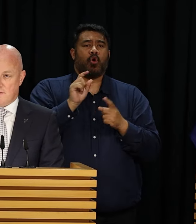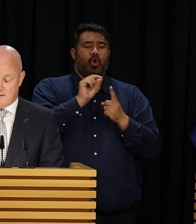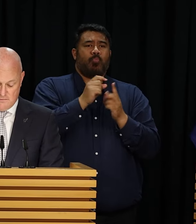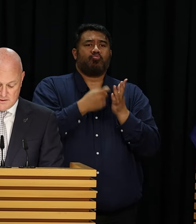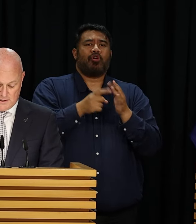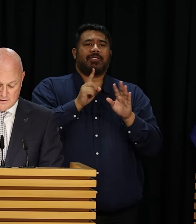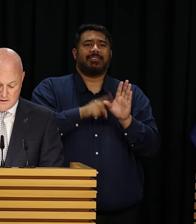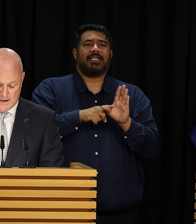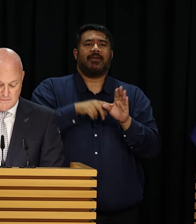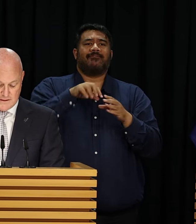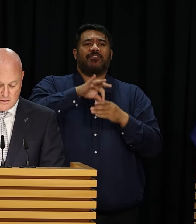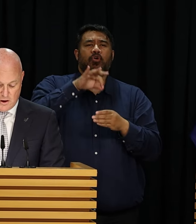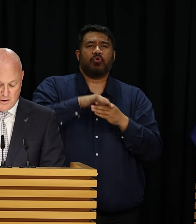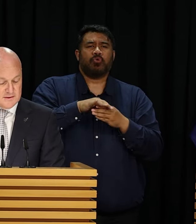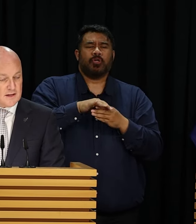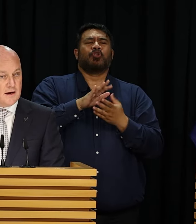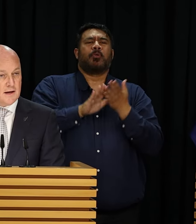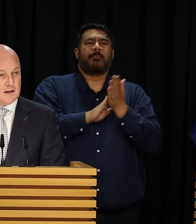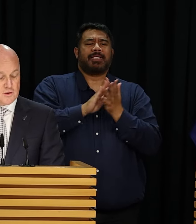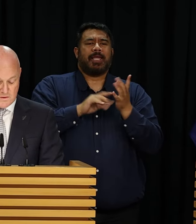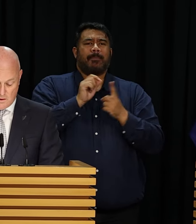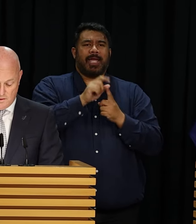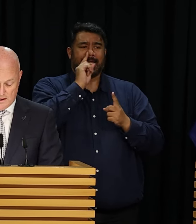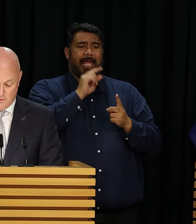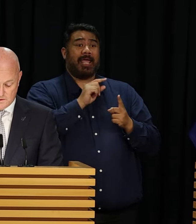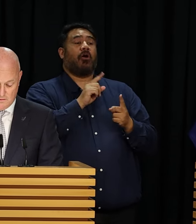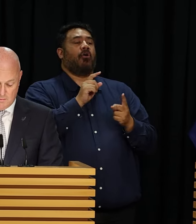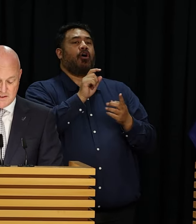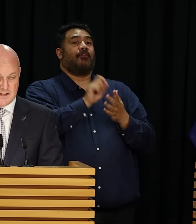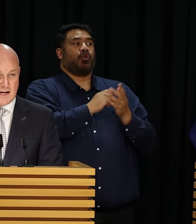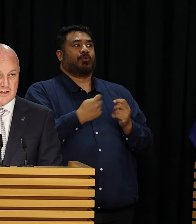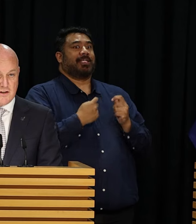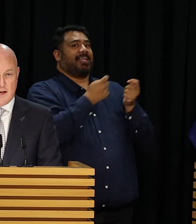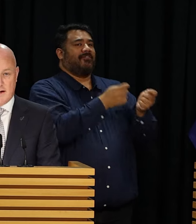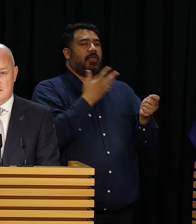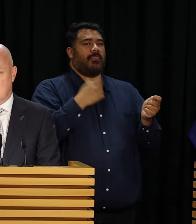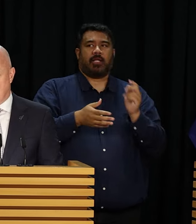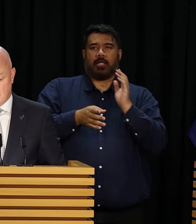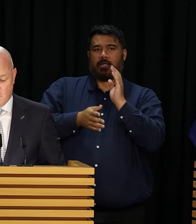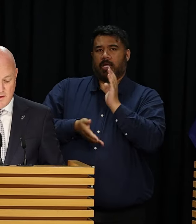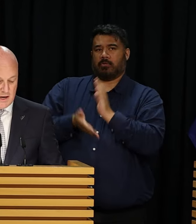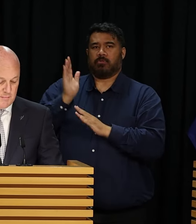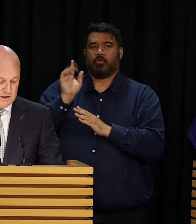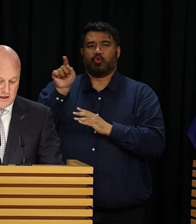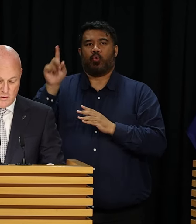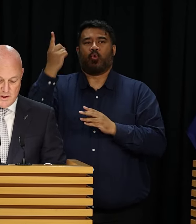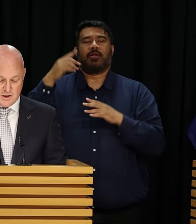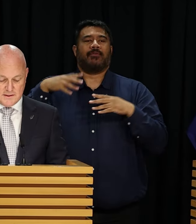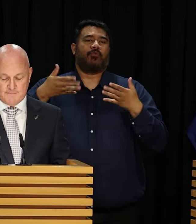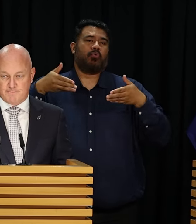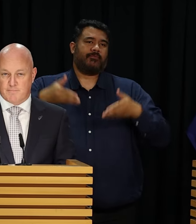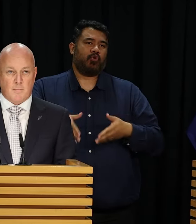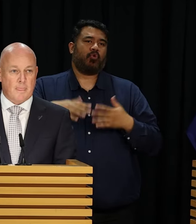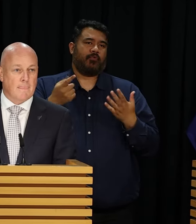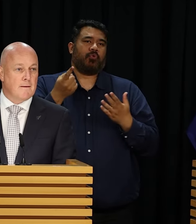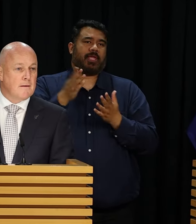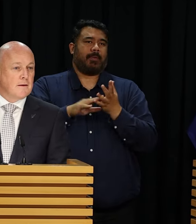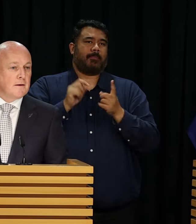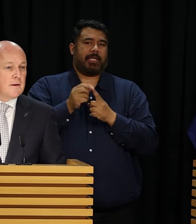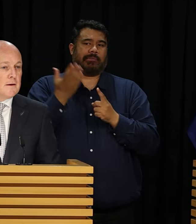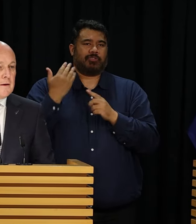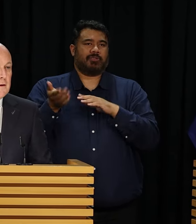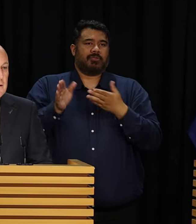wishing to pay their respects to the late FSO Collins can do so without losing their representation in the House. And with that, happy to take your questions. Prime Minister, can